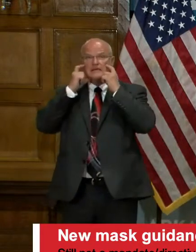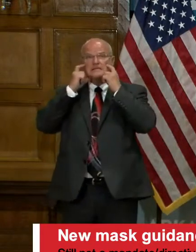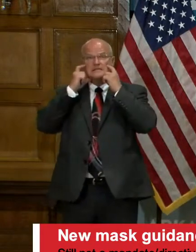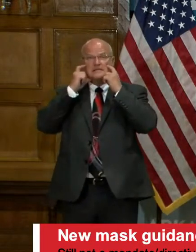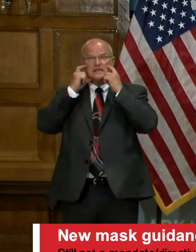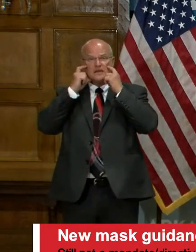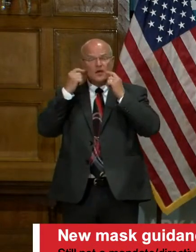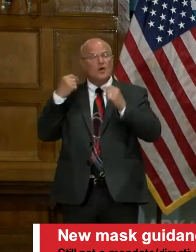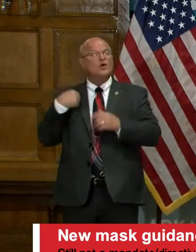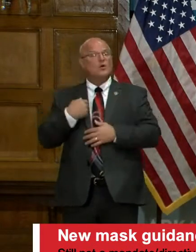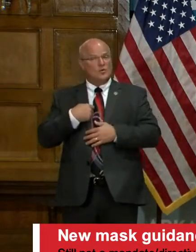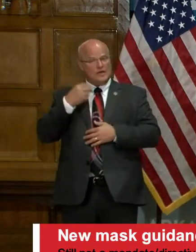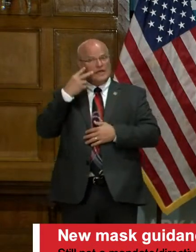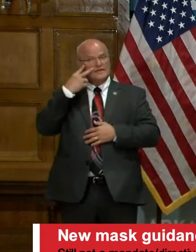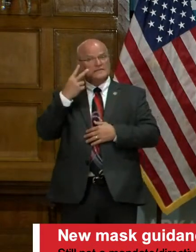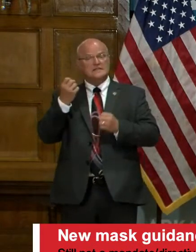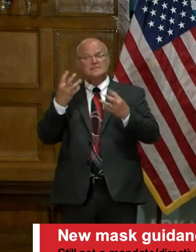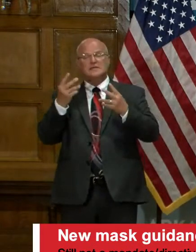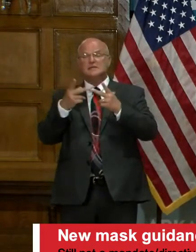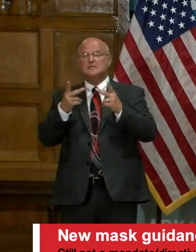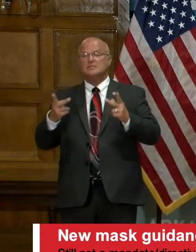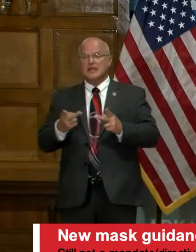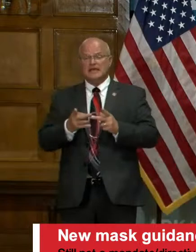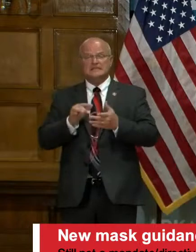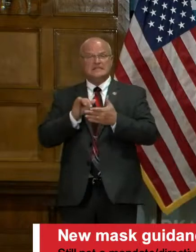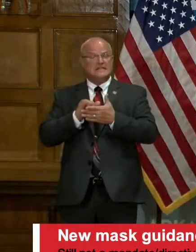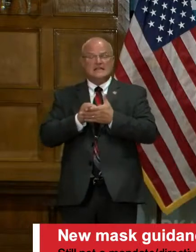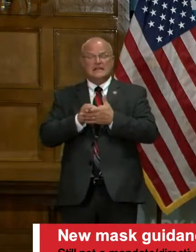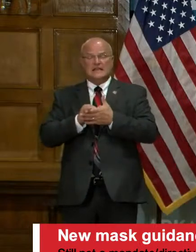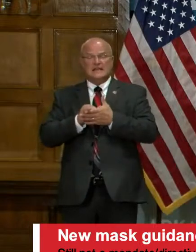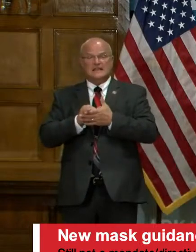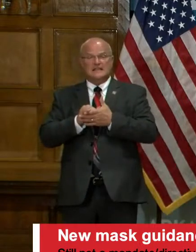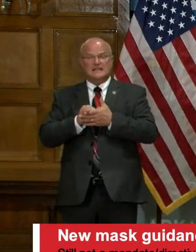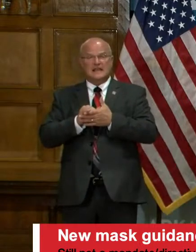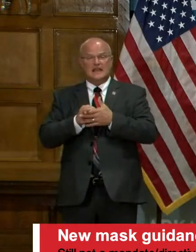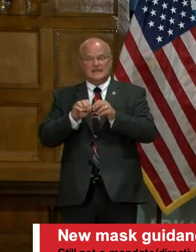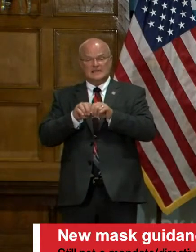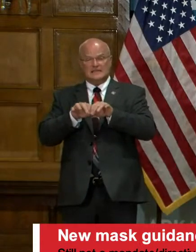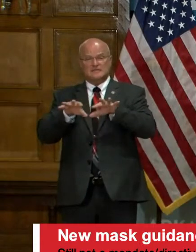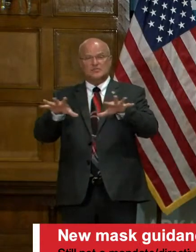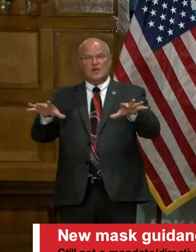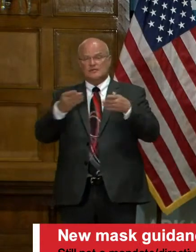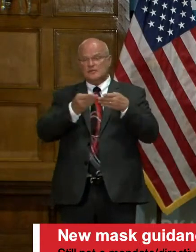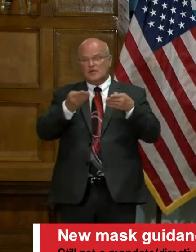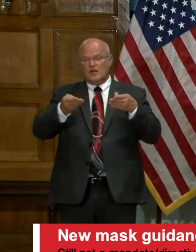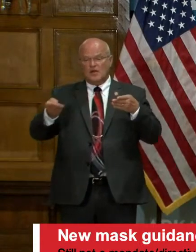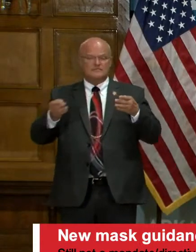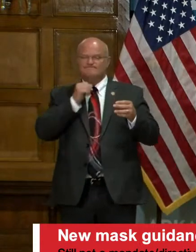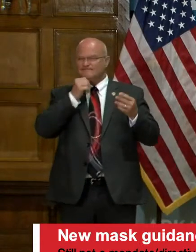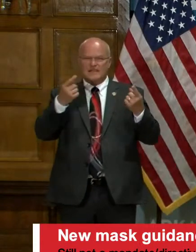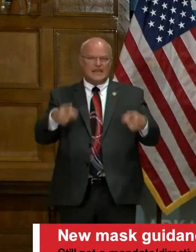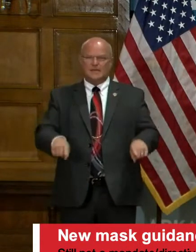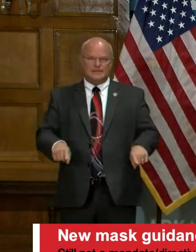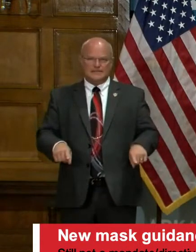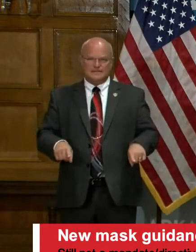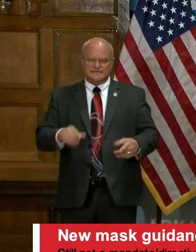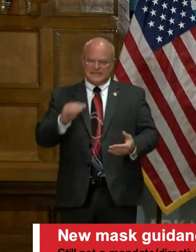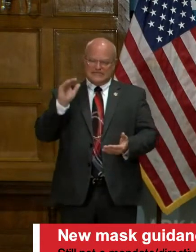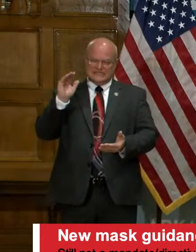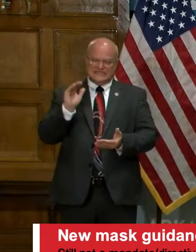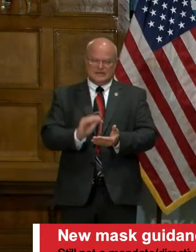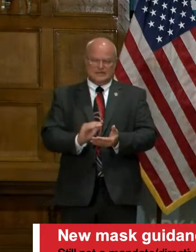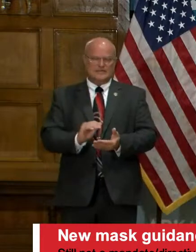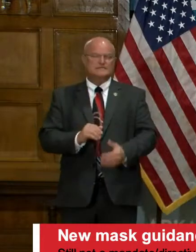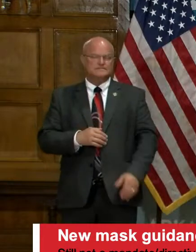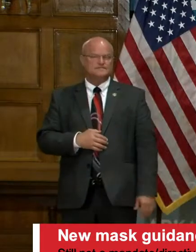masks, we've seen in many settings that the spread of COVID-19 in those settings is limited